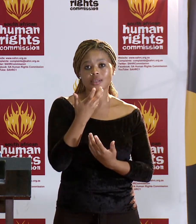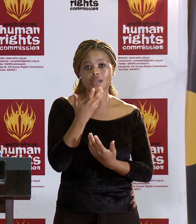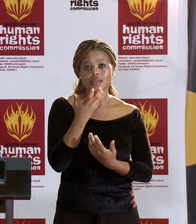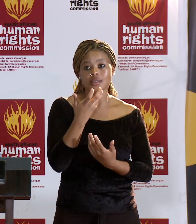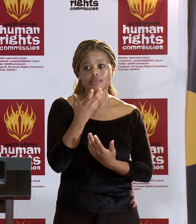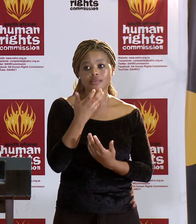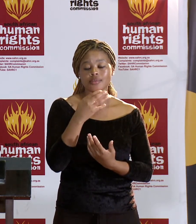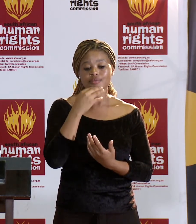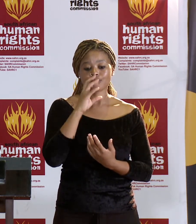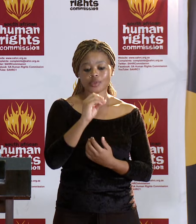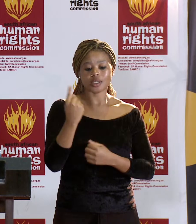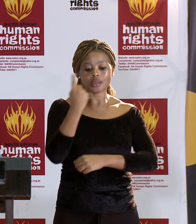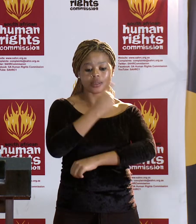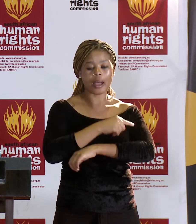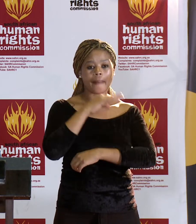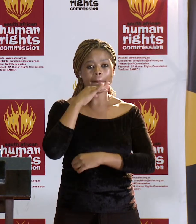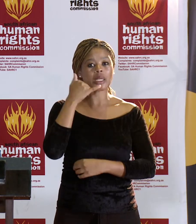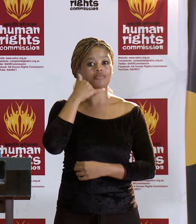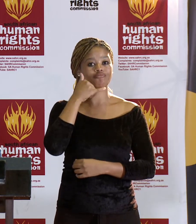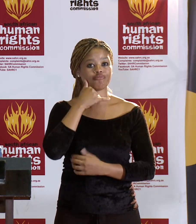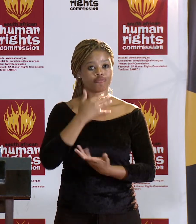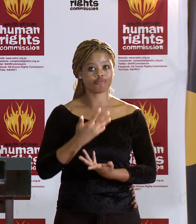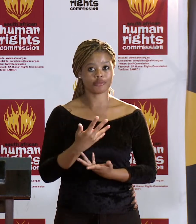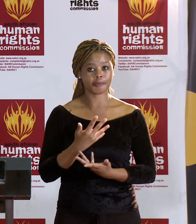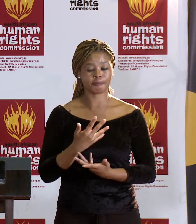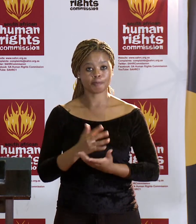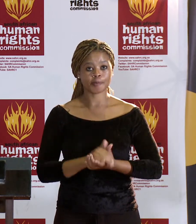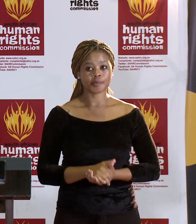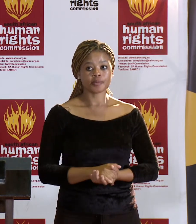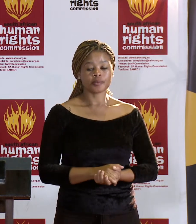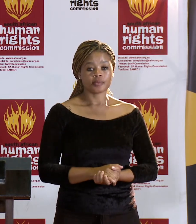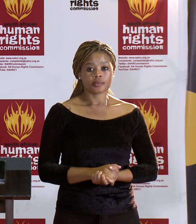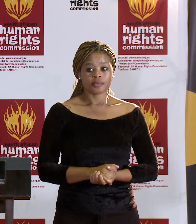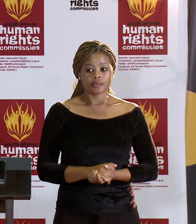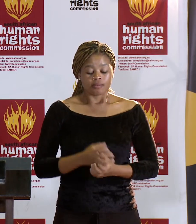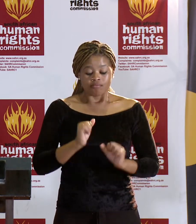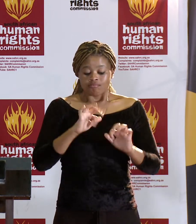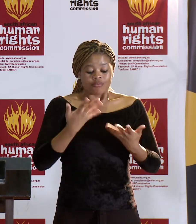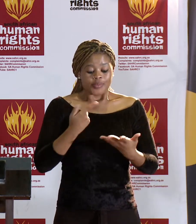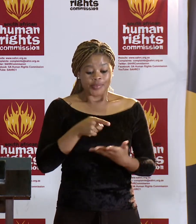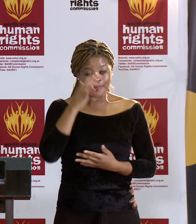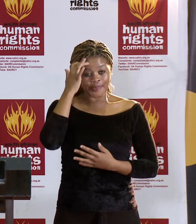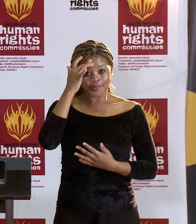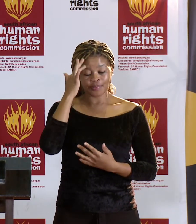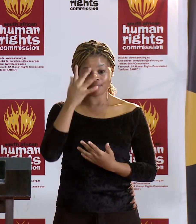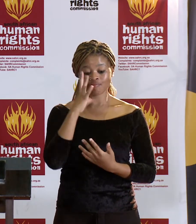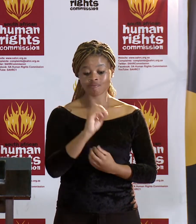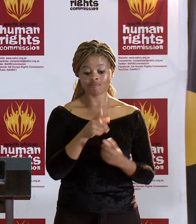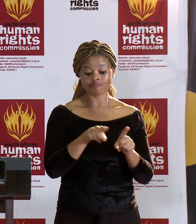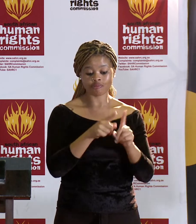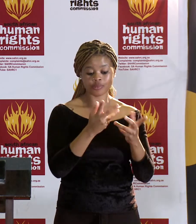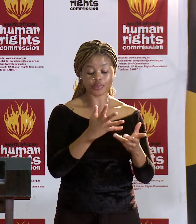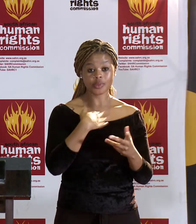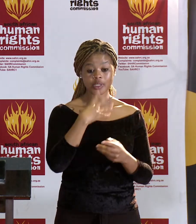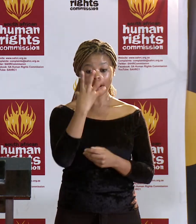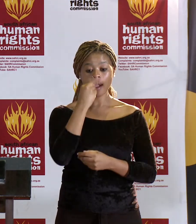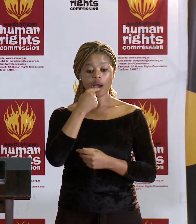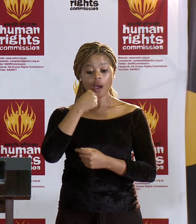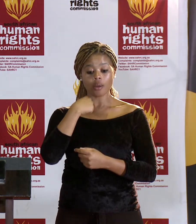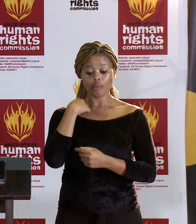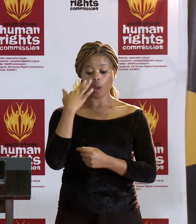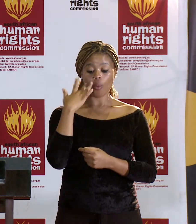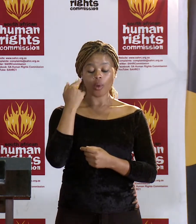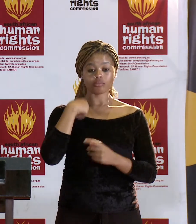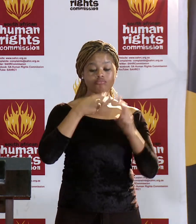wherever you are during the day, called a cell phone, right? We didn't have those dreams. If you had asked me when I was